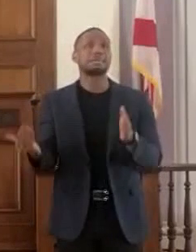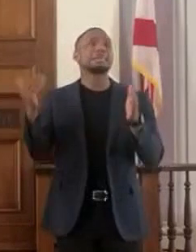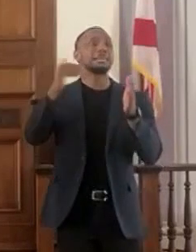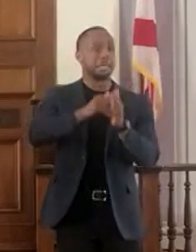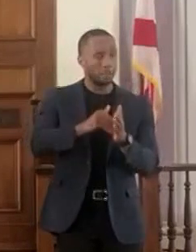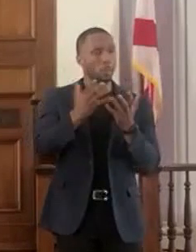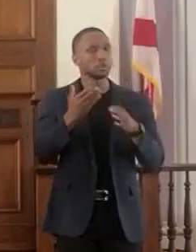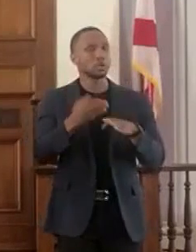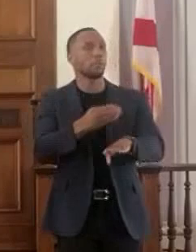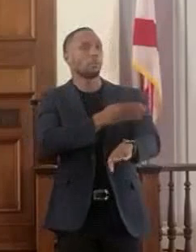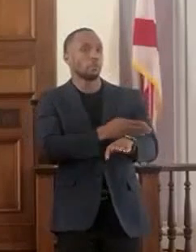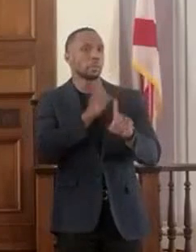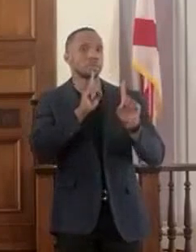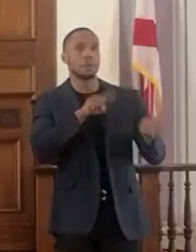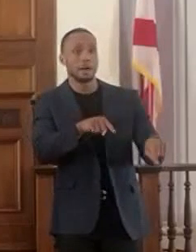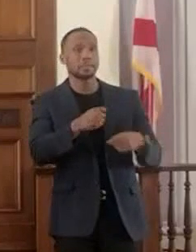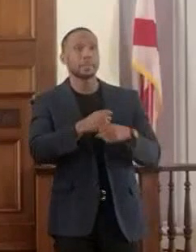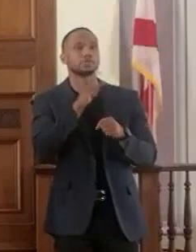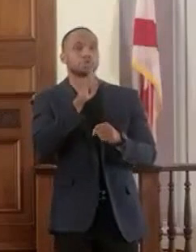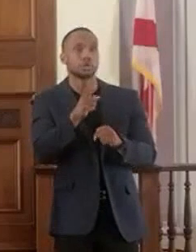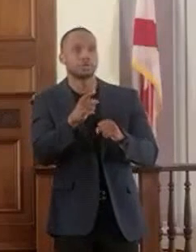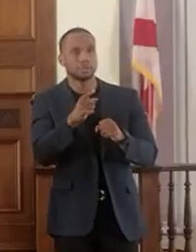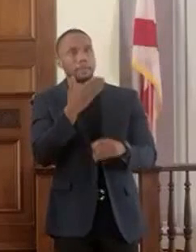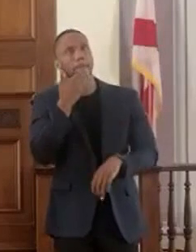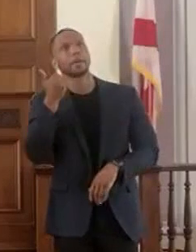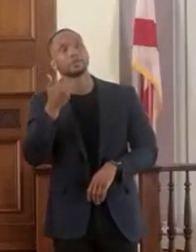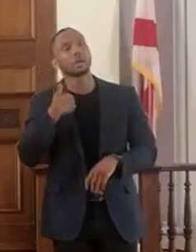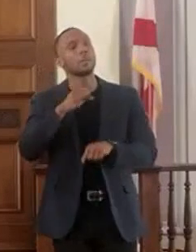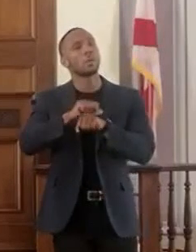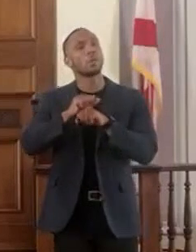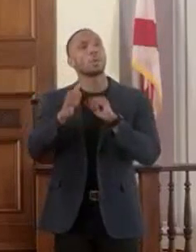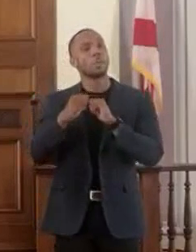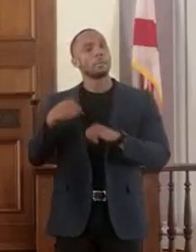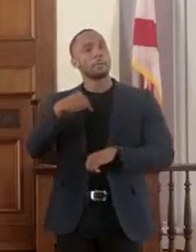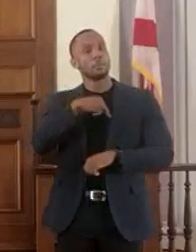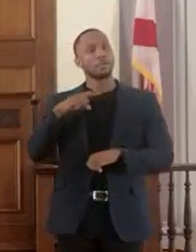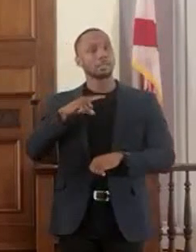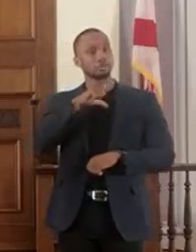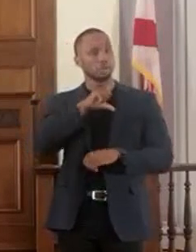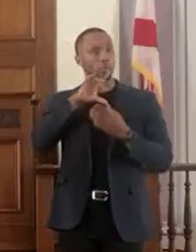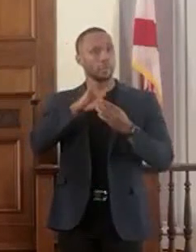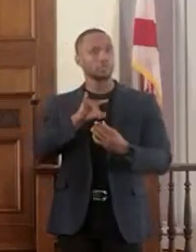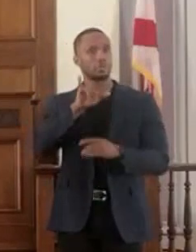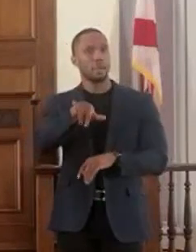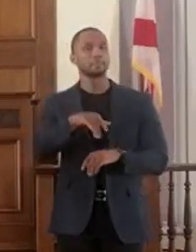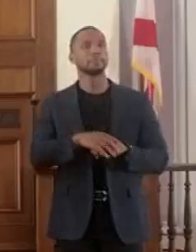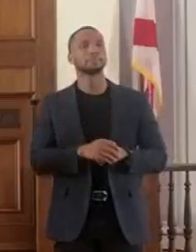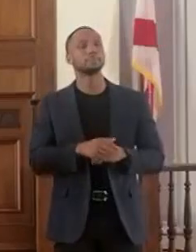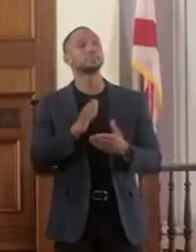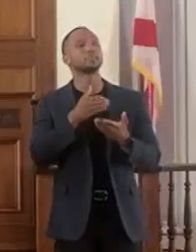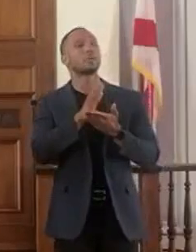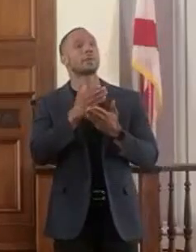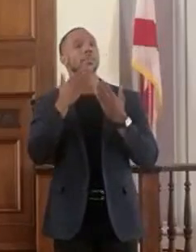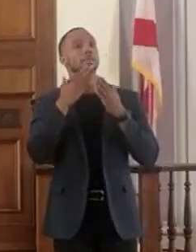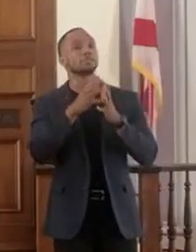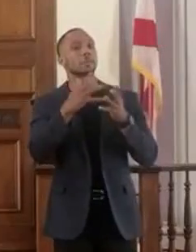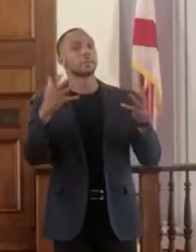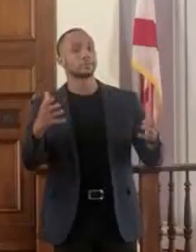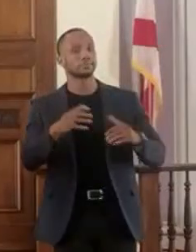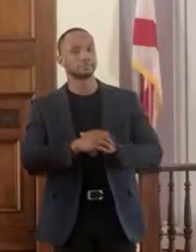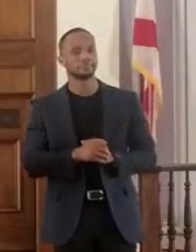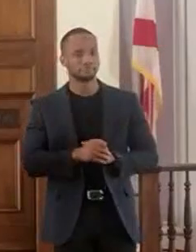improve on it and make it much better. And I'll be working with the members of the legislature on that. All right, thank you all.